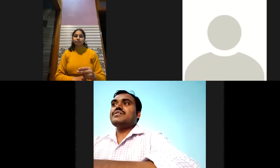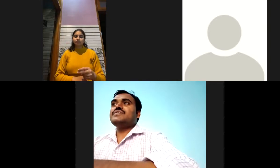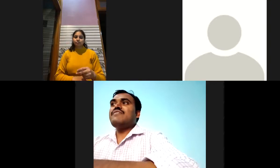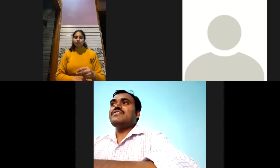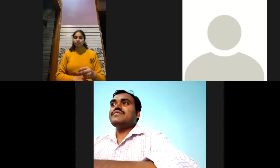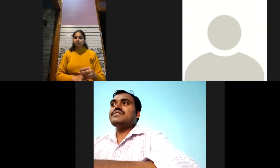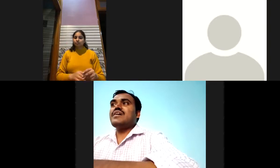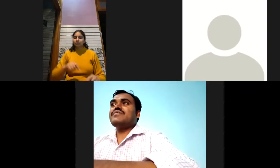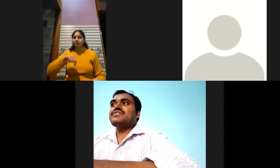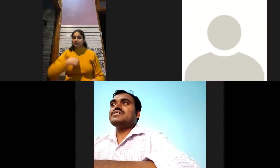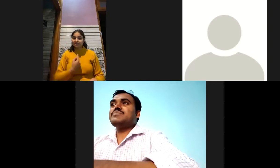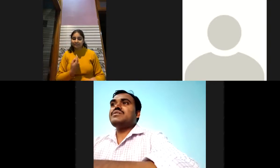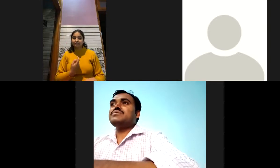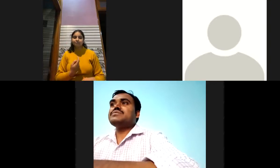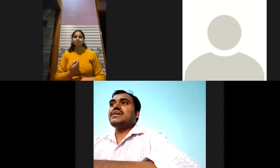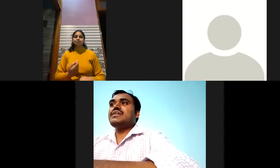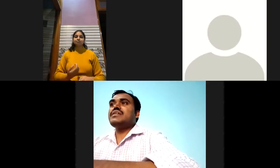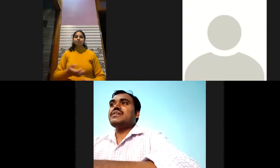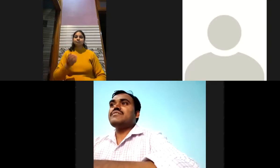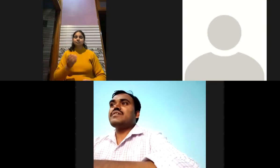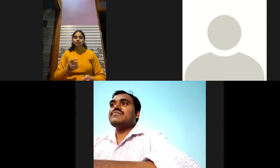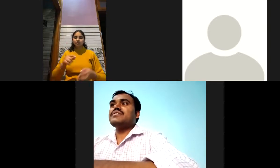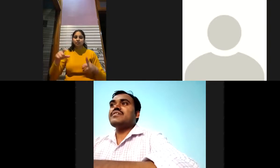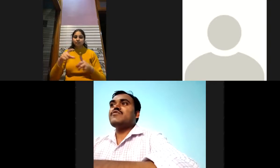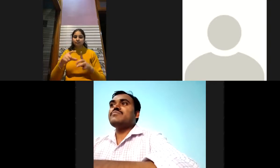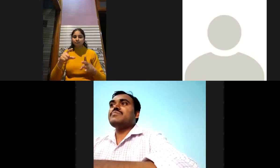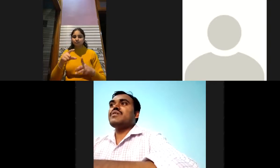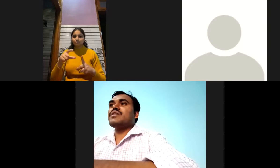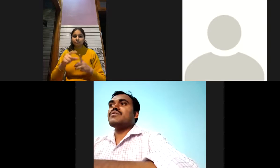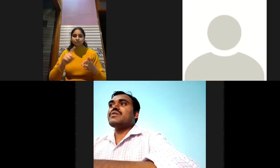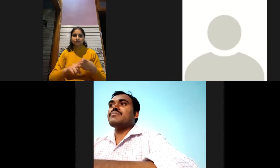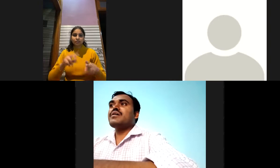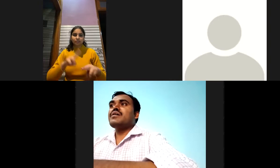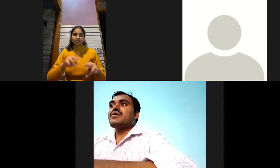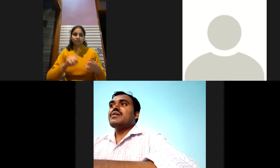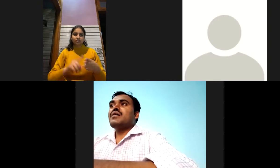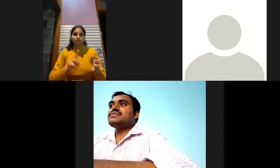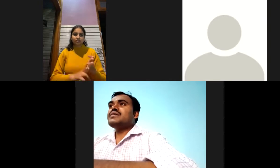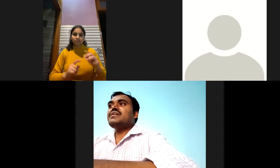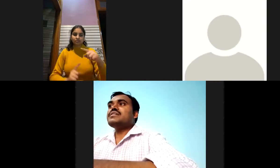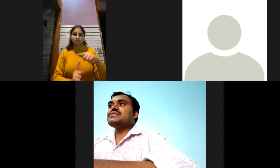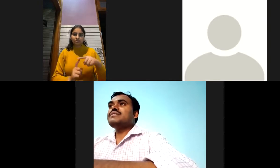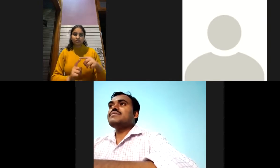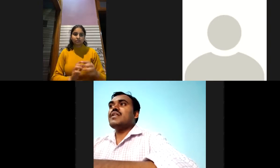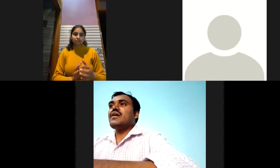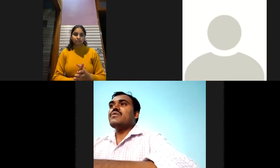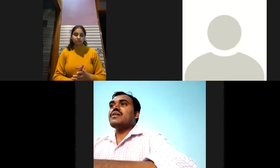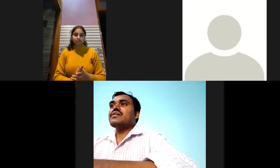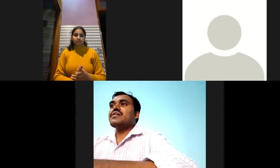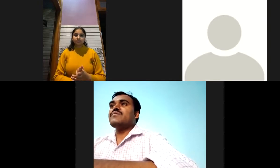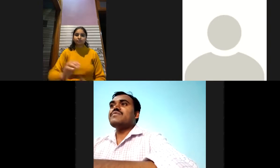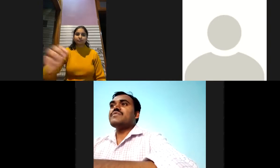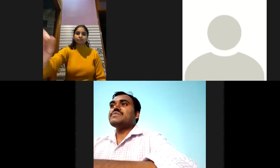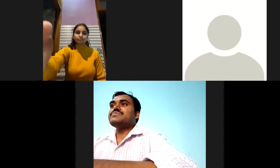for self-defense. After it spread to his daily life and for the sake of people around him. Oscar had received the love